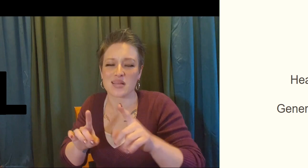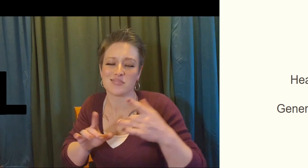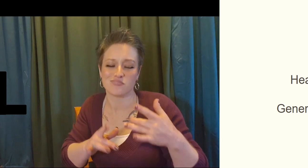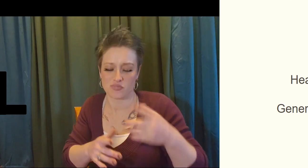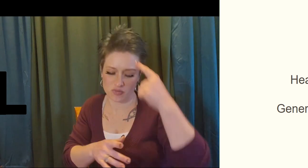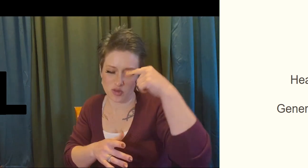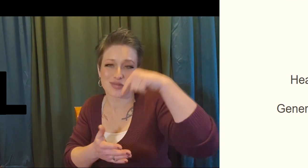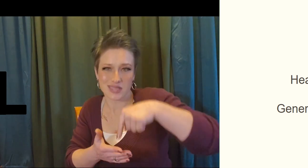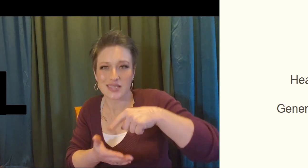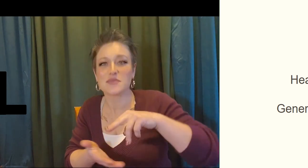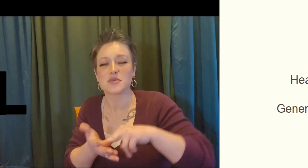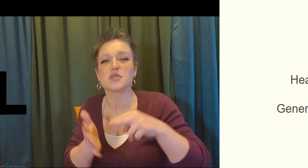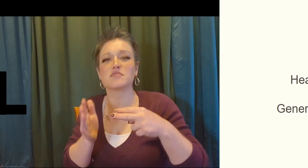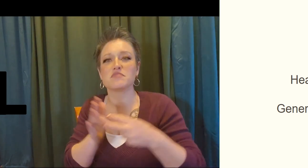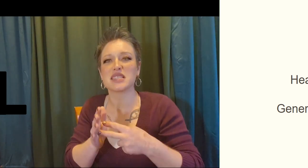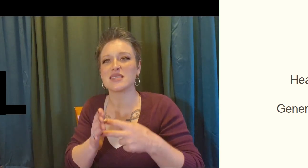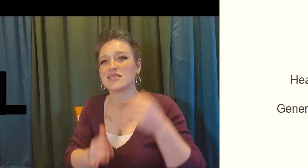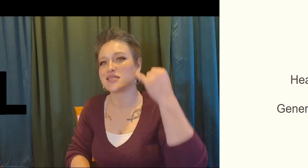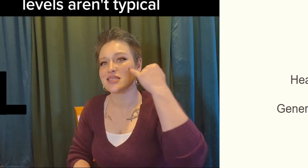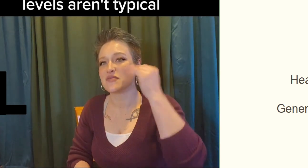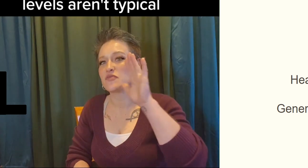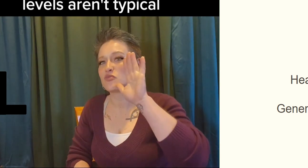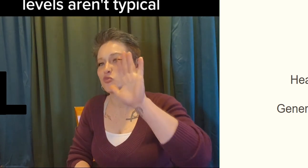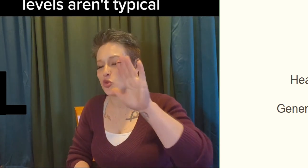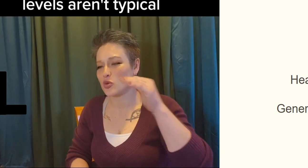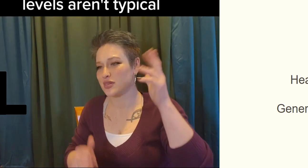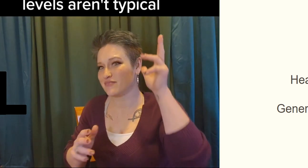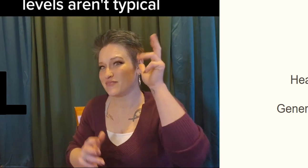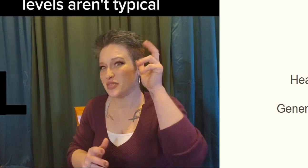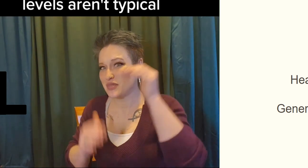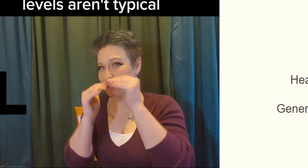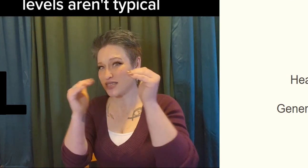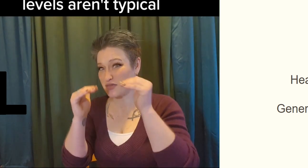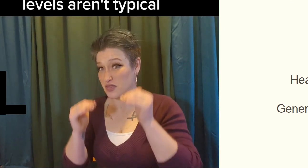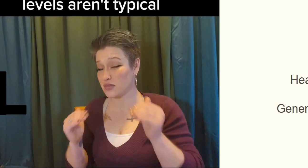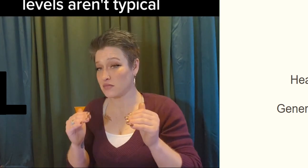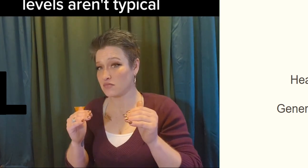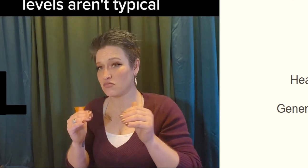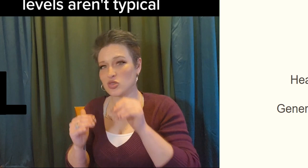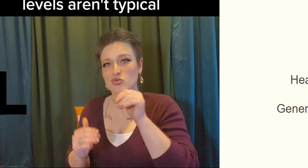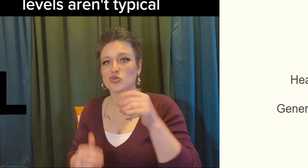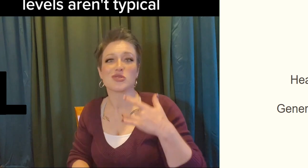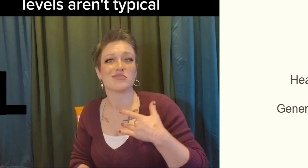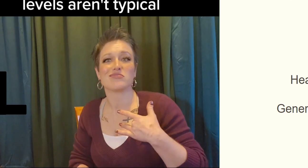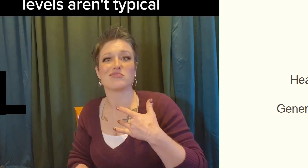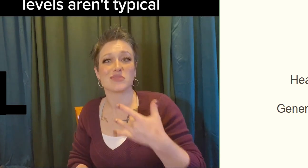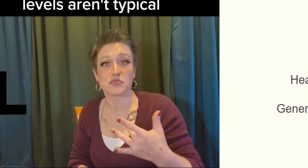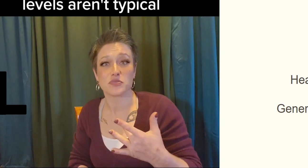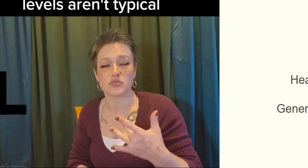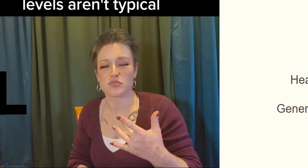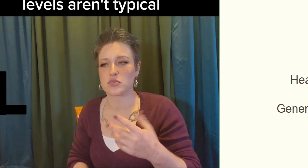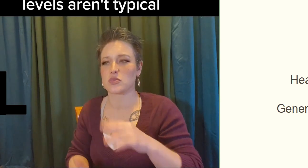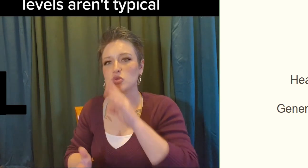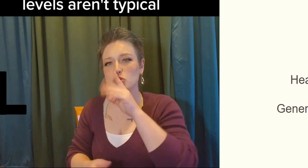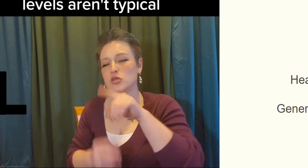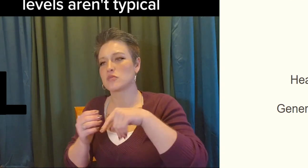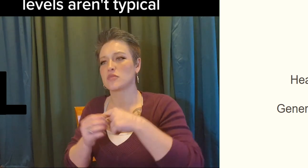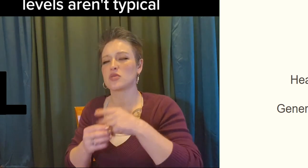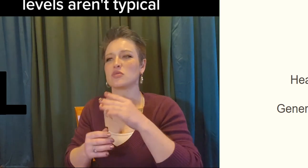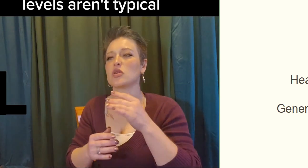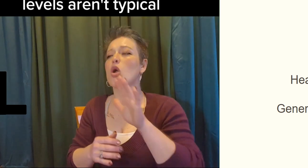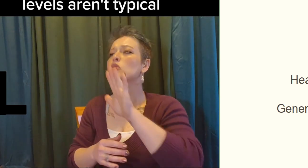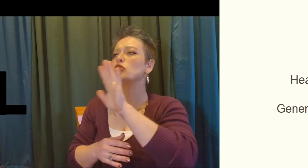lose anything. And I understand that. But again, for this discussion, it means if your hearing levels aren't